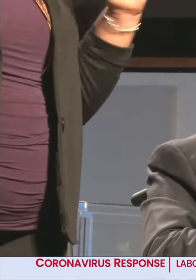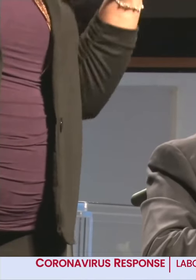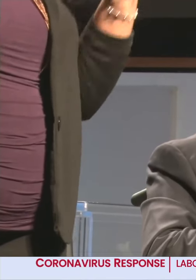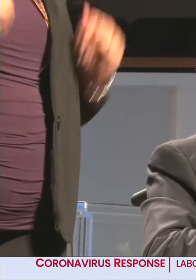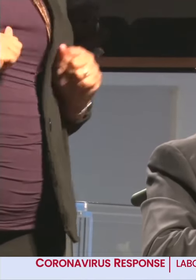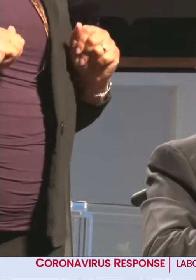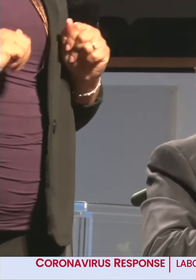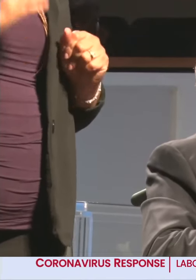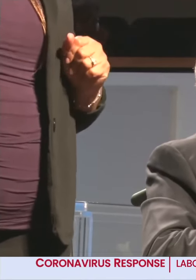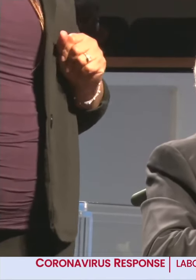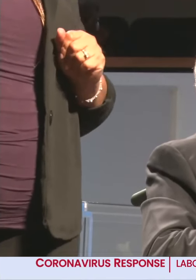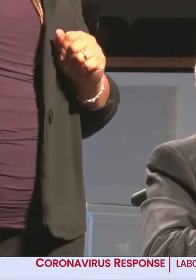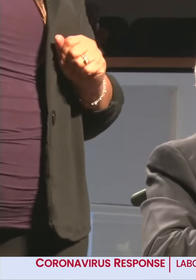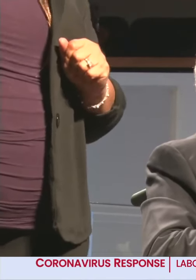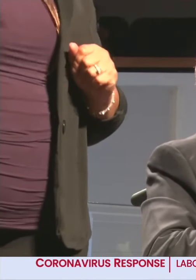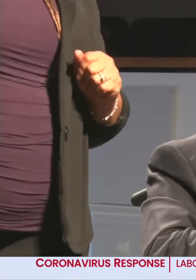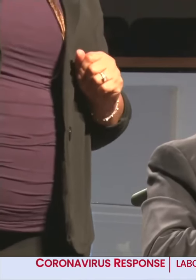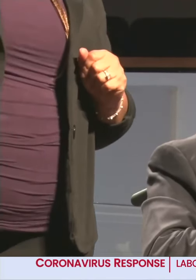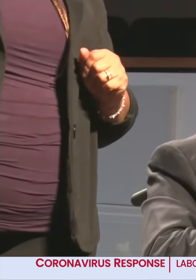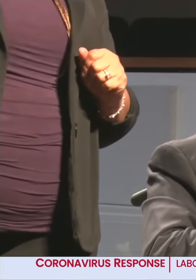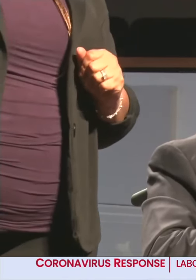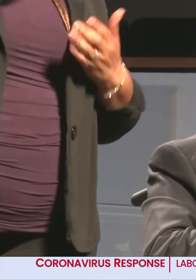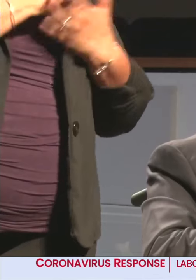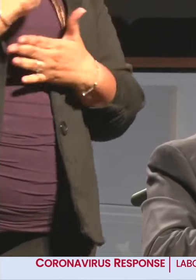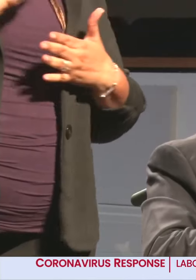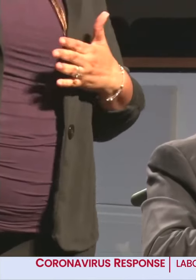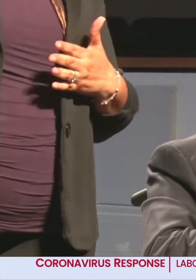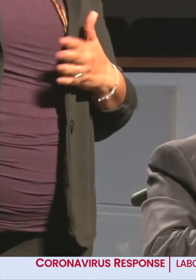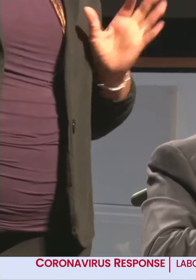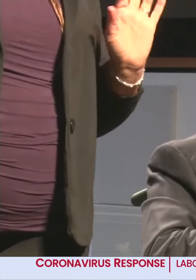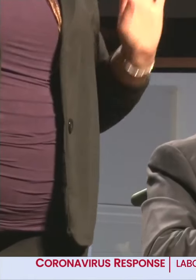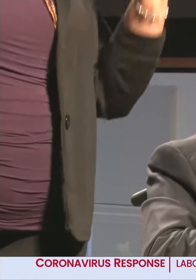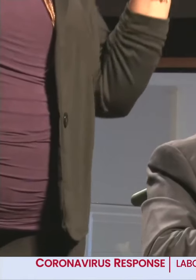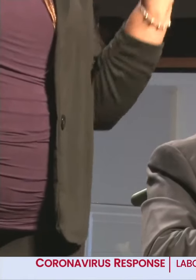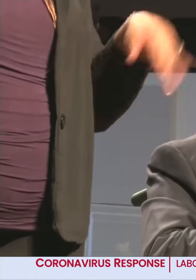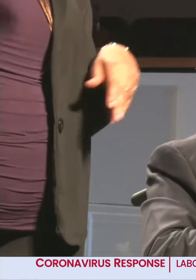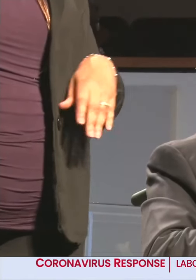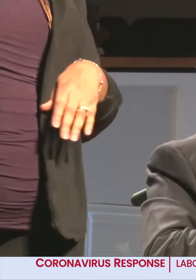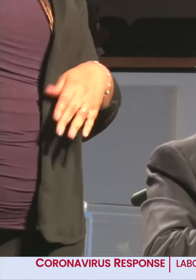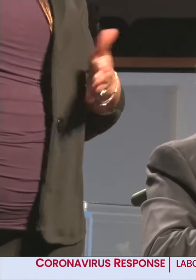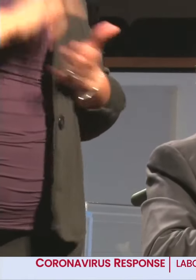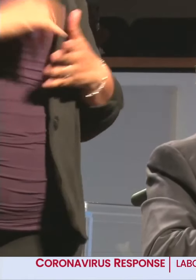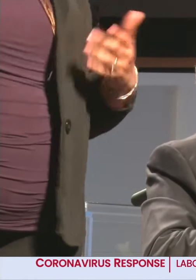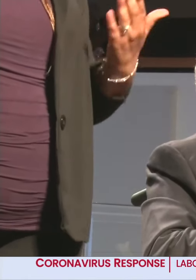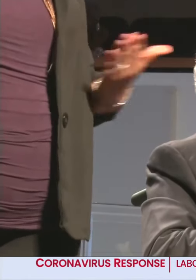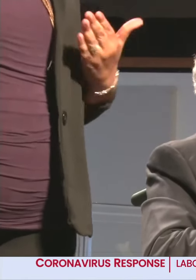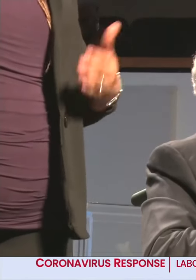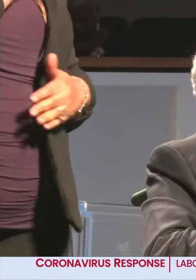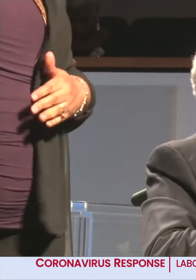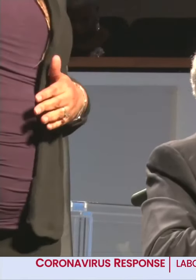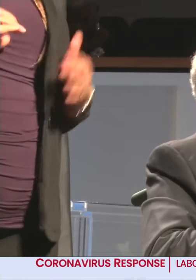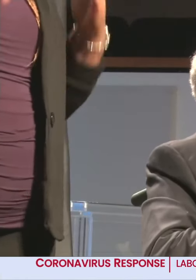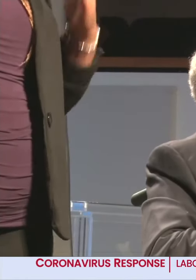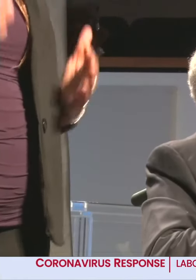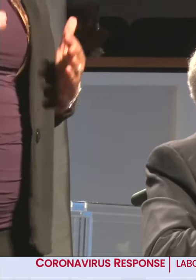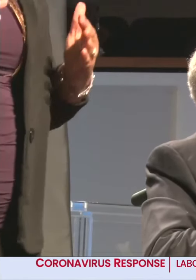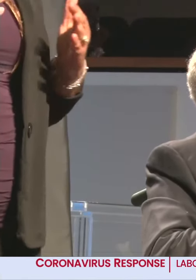thanks to pastor Reema's right who simply said let's just forget that right now we are Christians